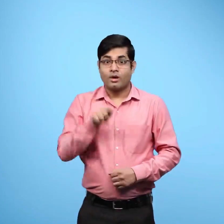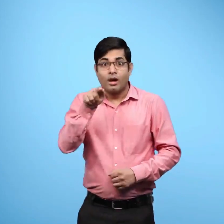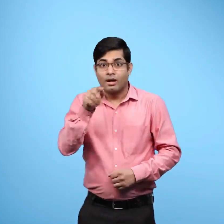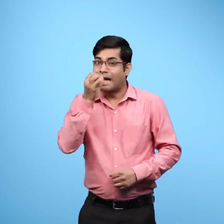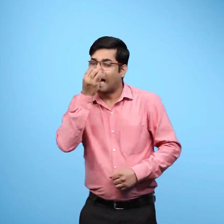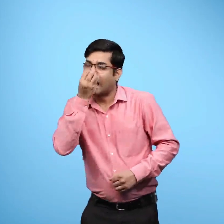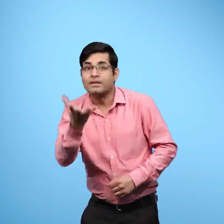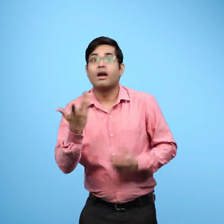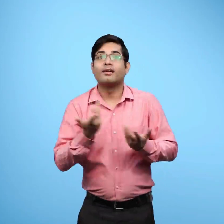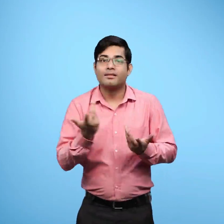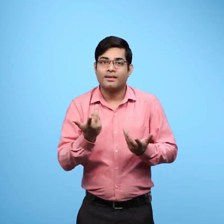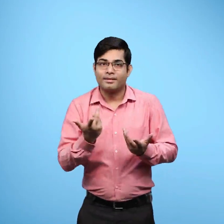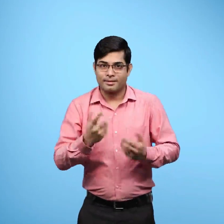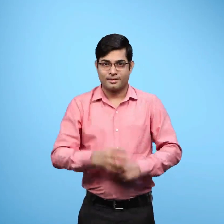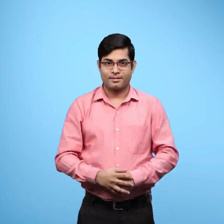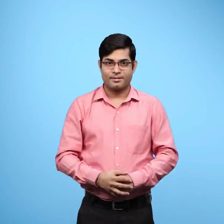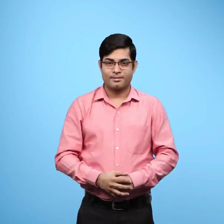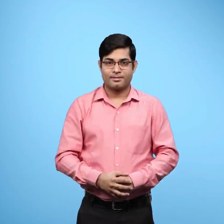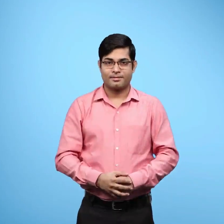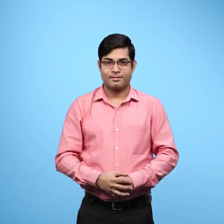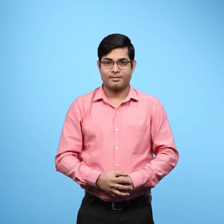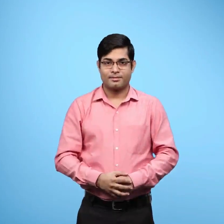Which ones are easy?